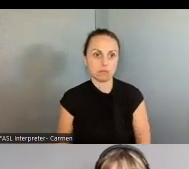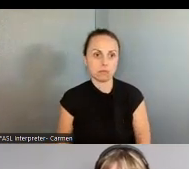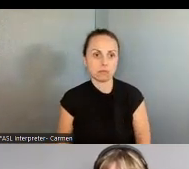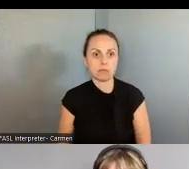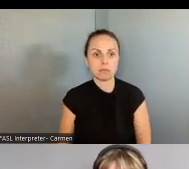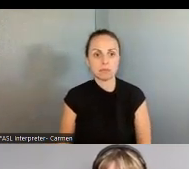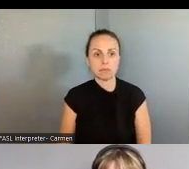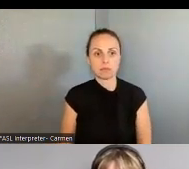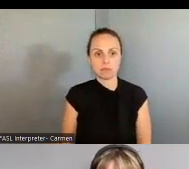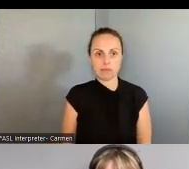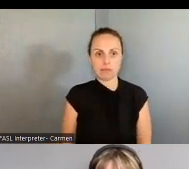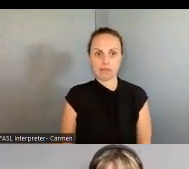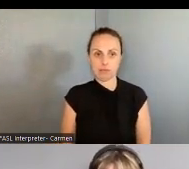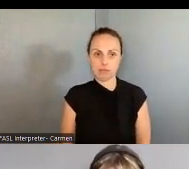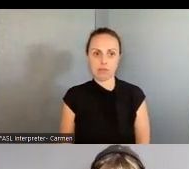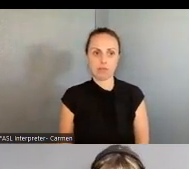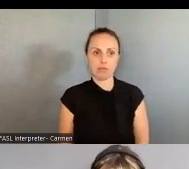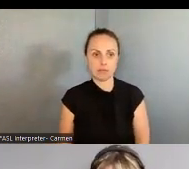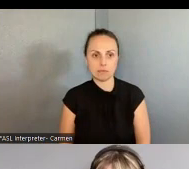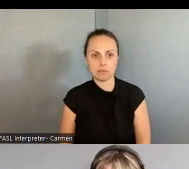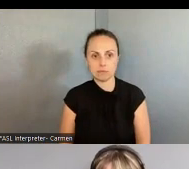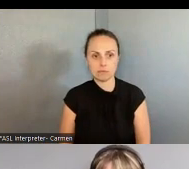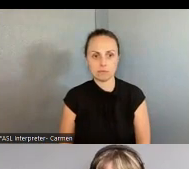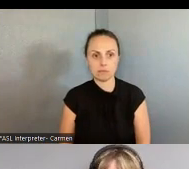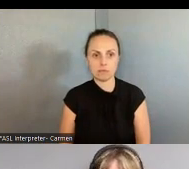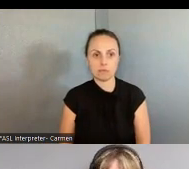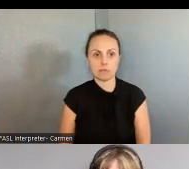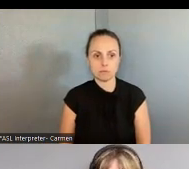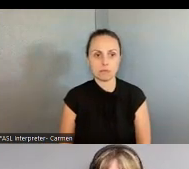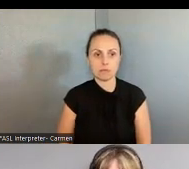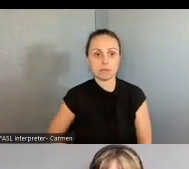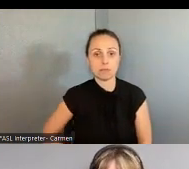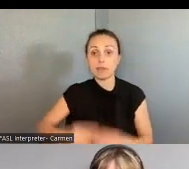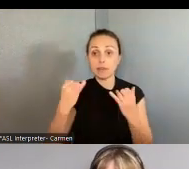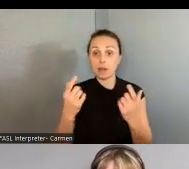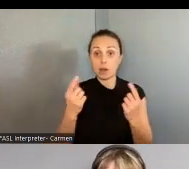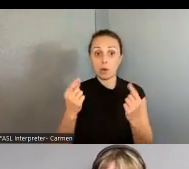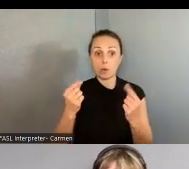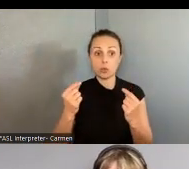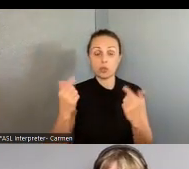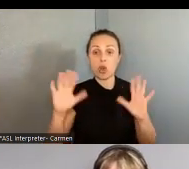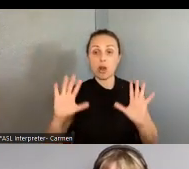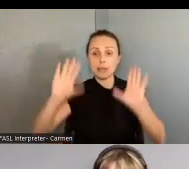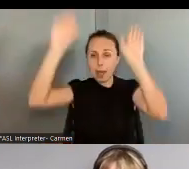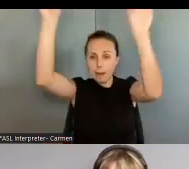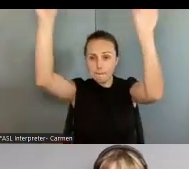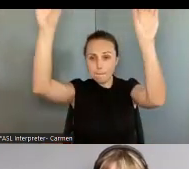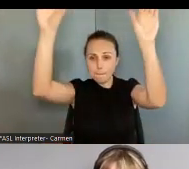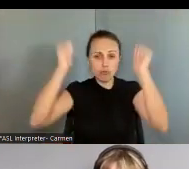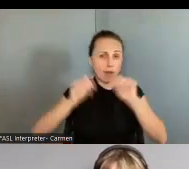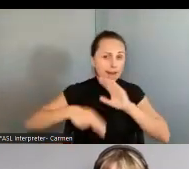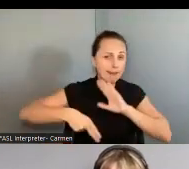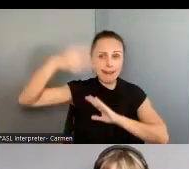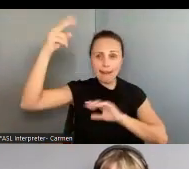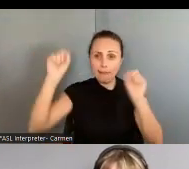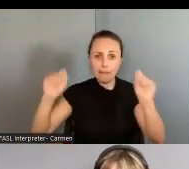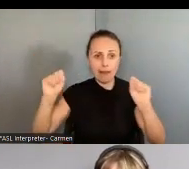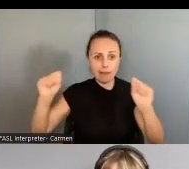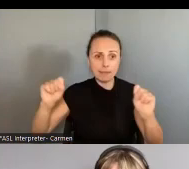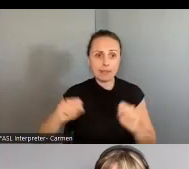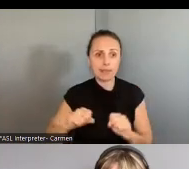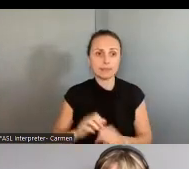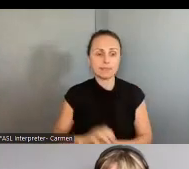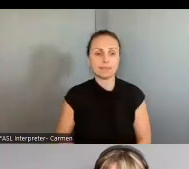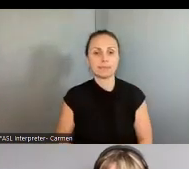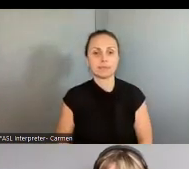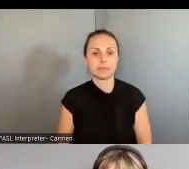Hey, good. Okay. Now we're gonna try to lift our arms up as high as we can. And we're gonna bring our arms up as high as